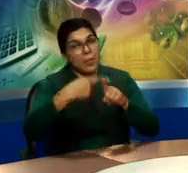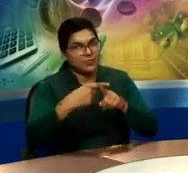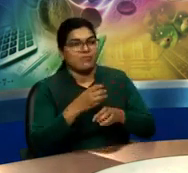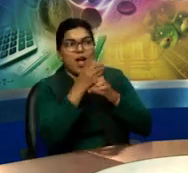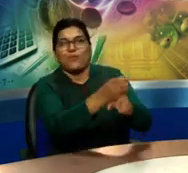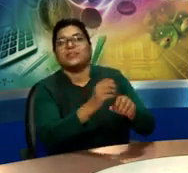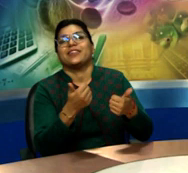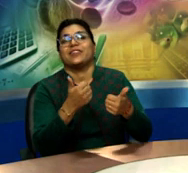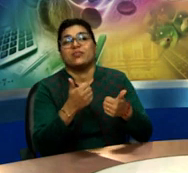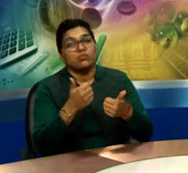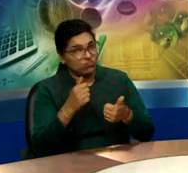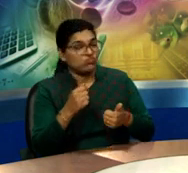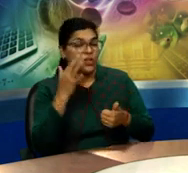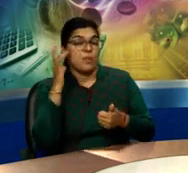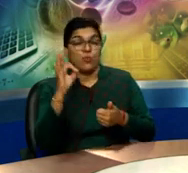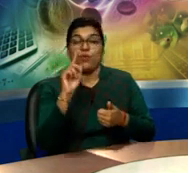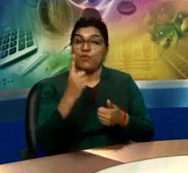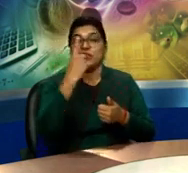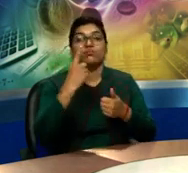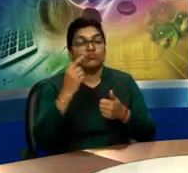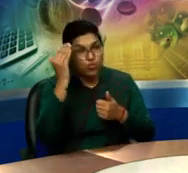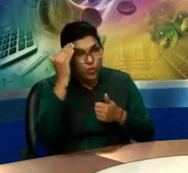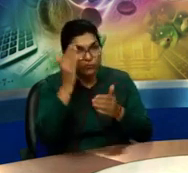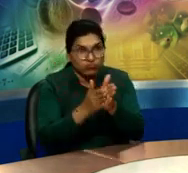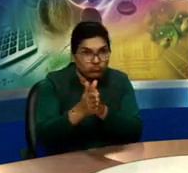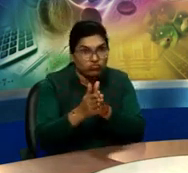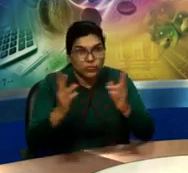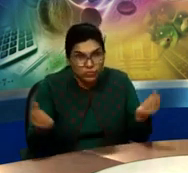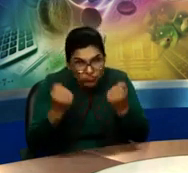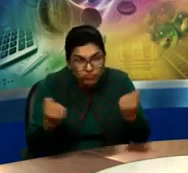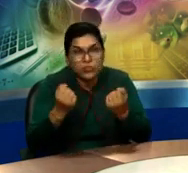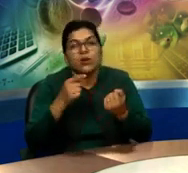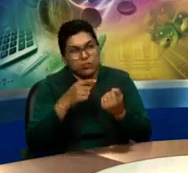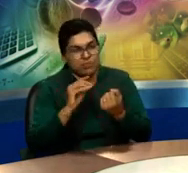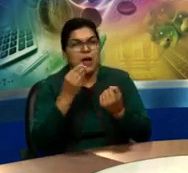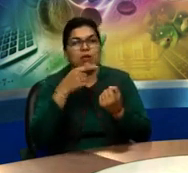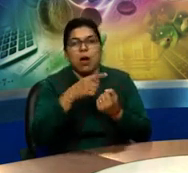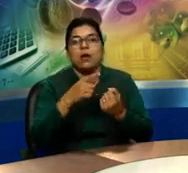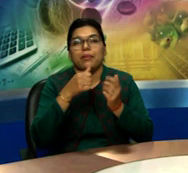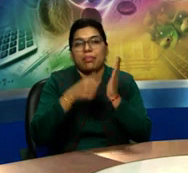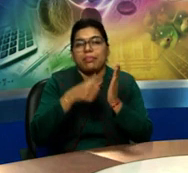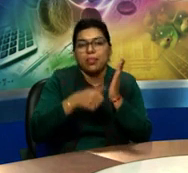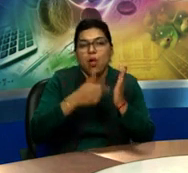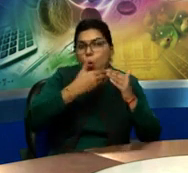Because if the person is doing well, is trying or upgrading the self, that can give